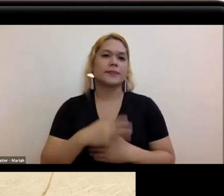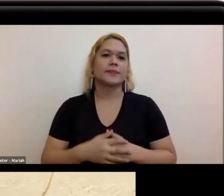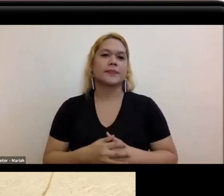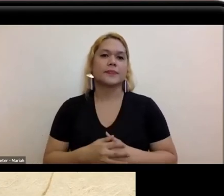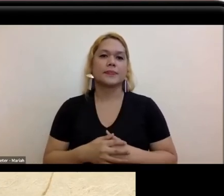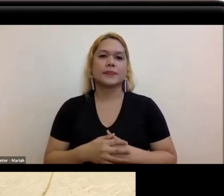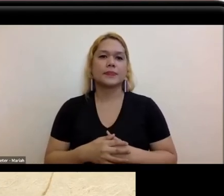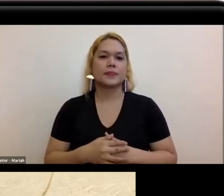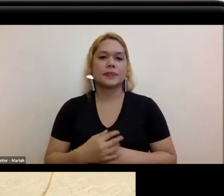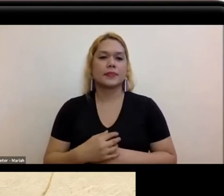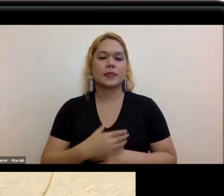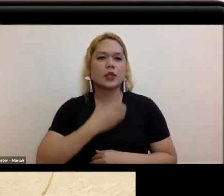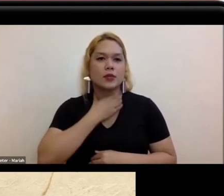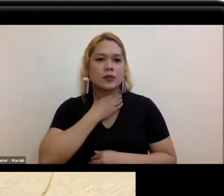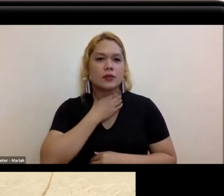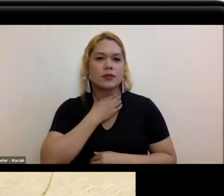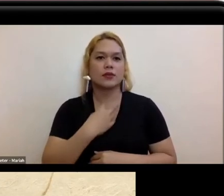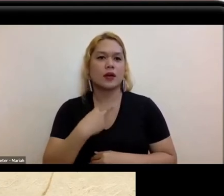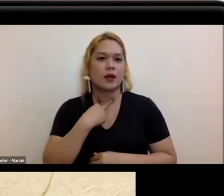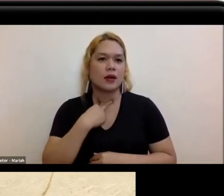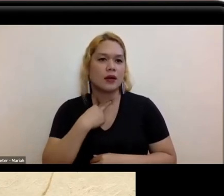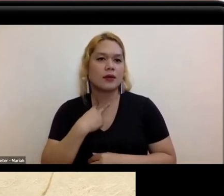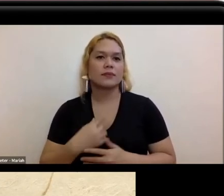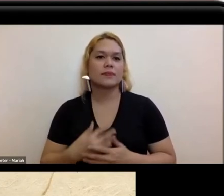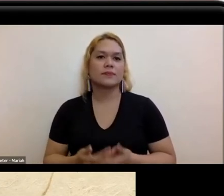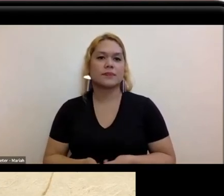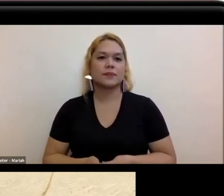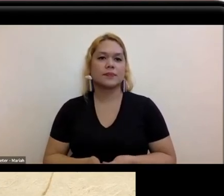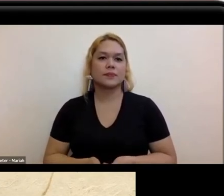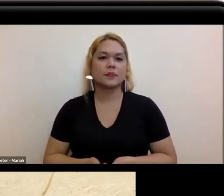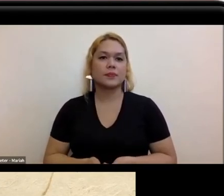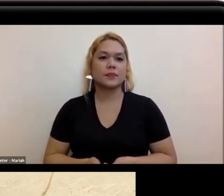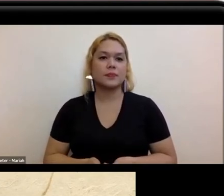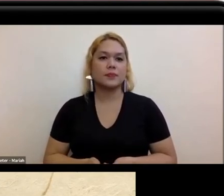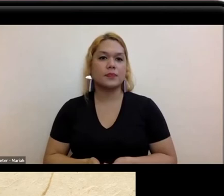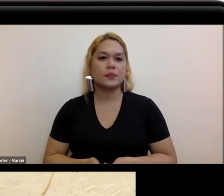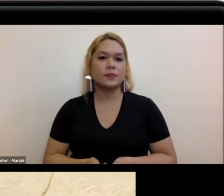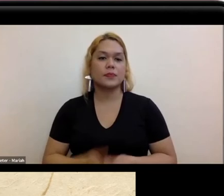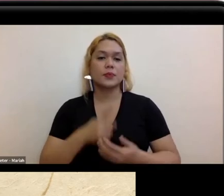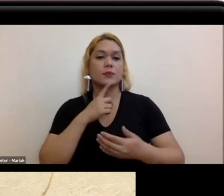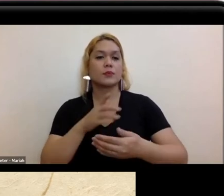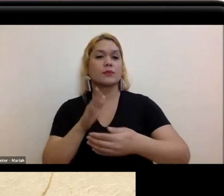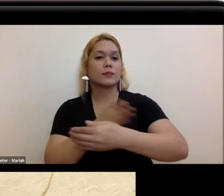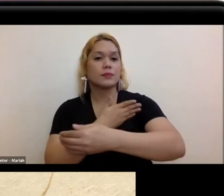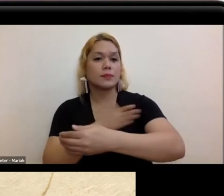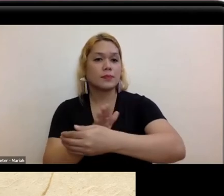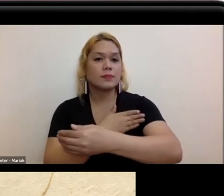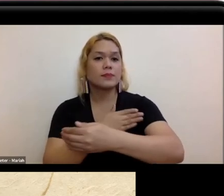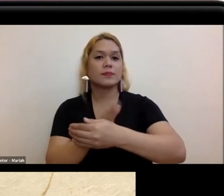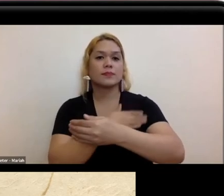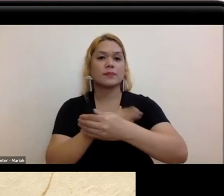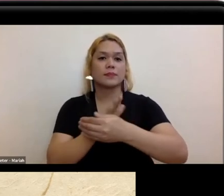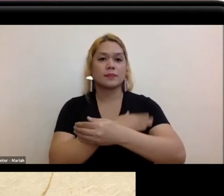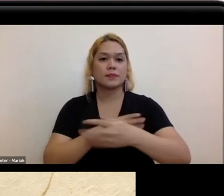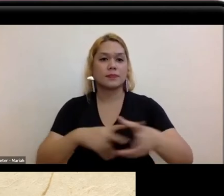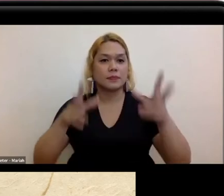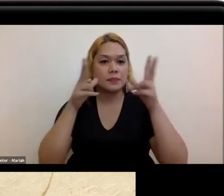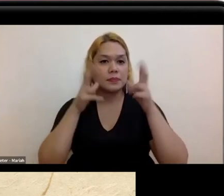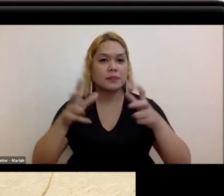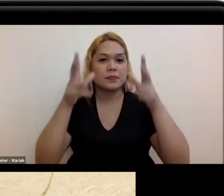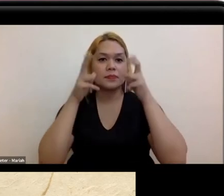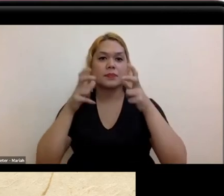of spit. The song you play in your ear is a hum, a